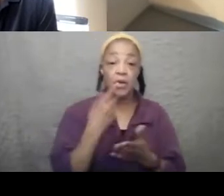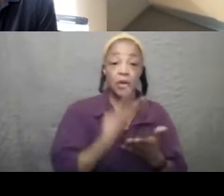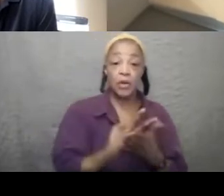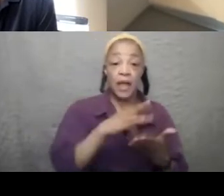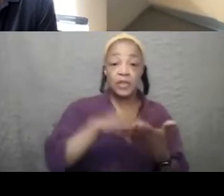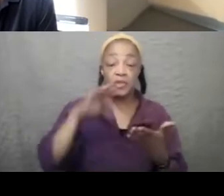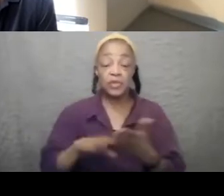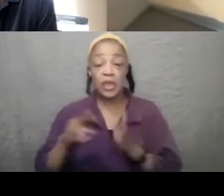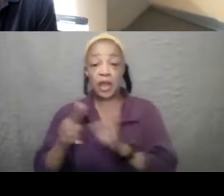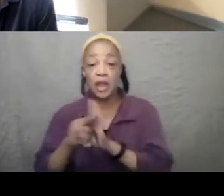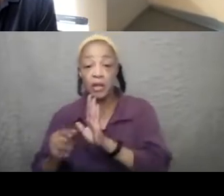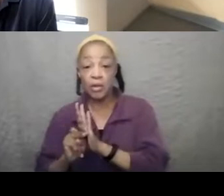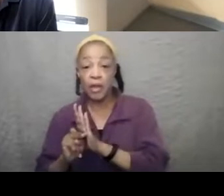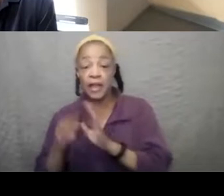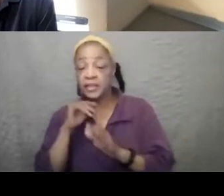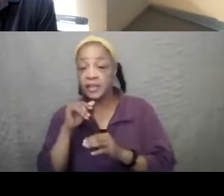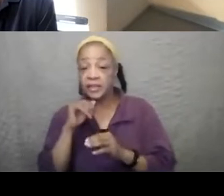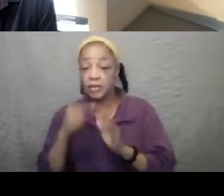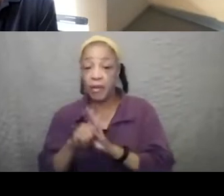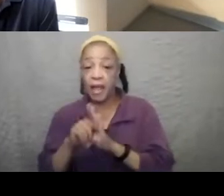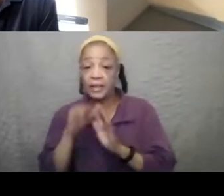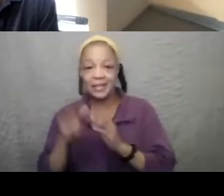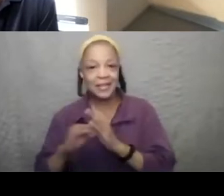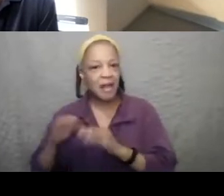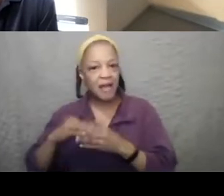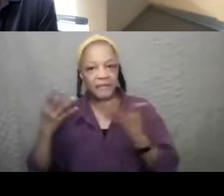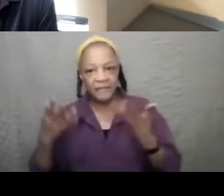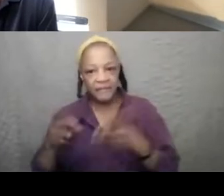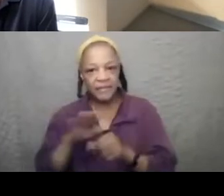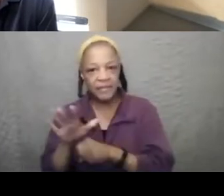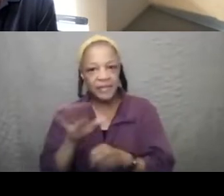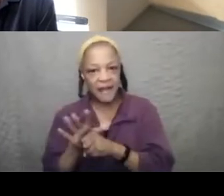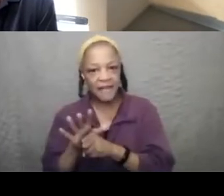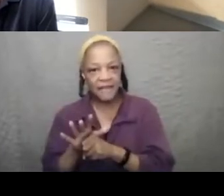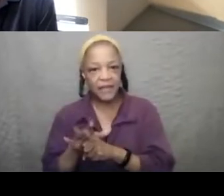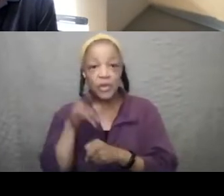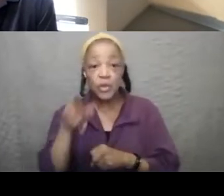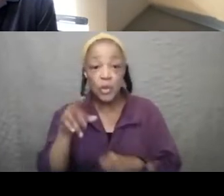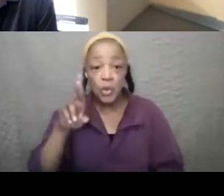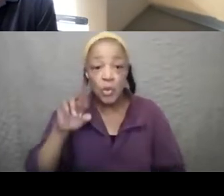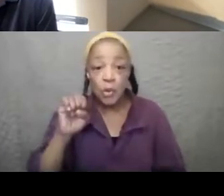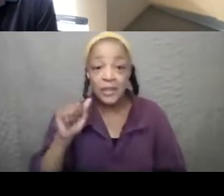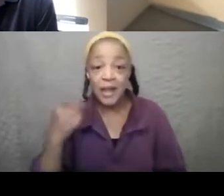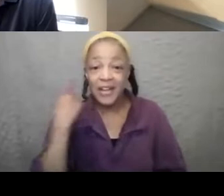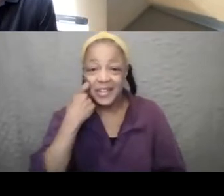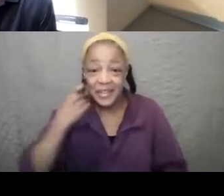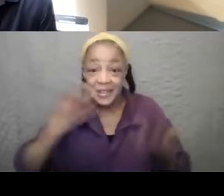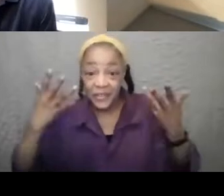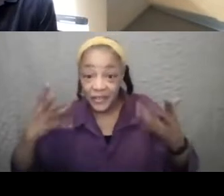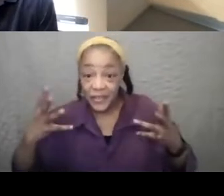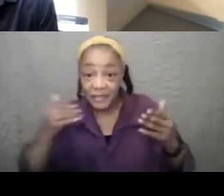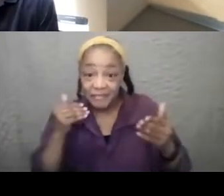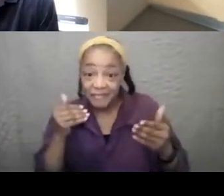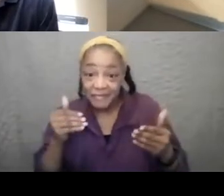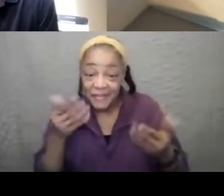line. You're just completing your graduate program. What would you like to share about being a part of this